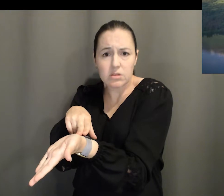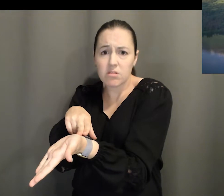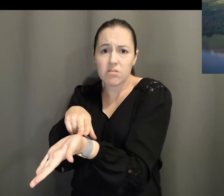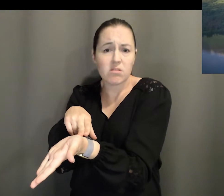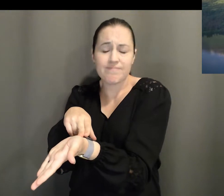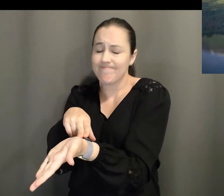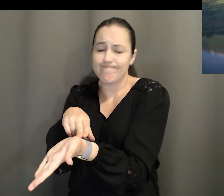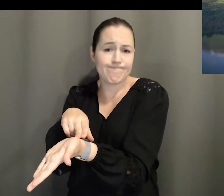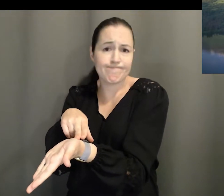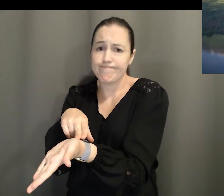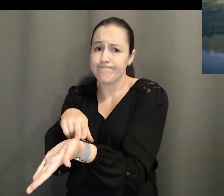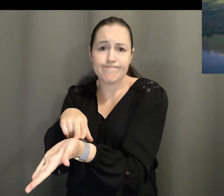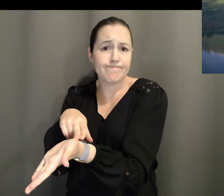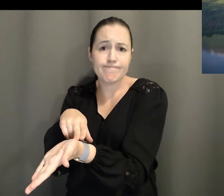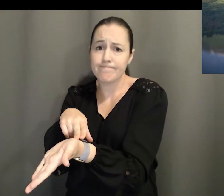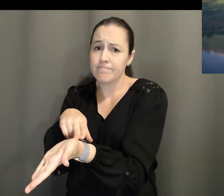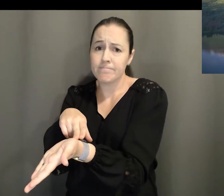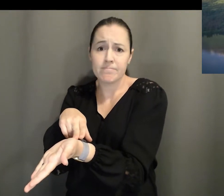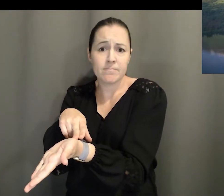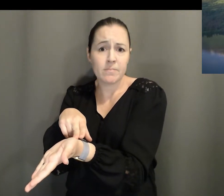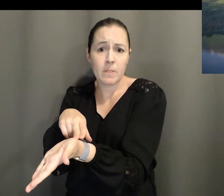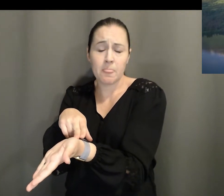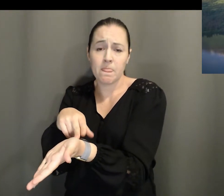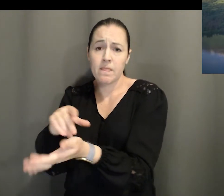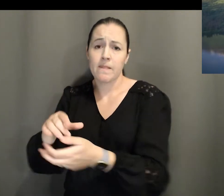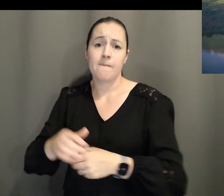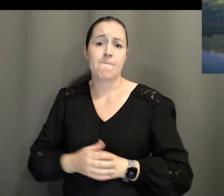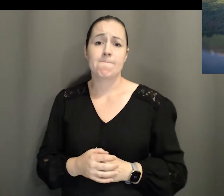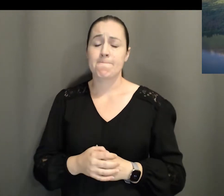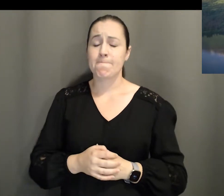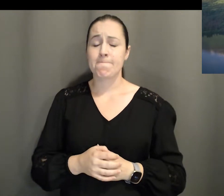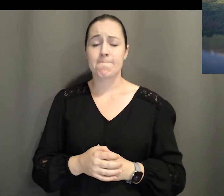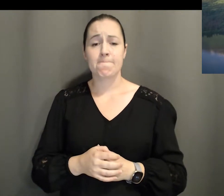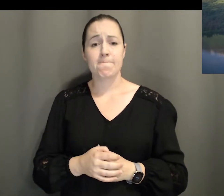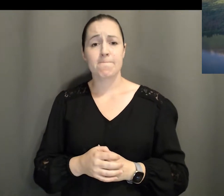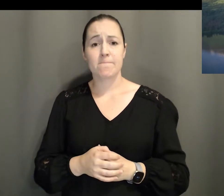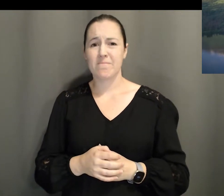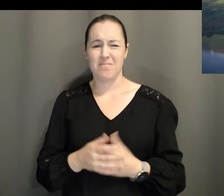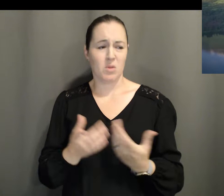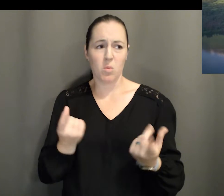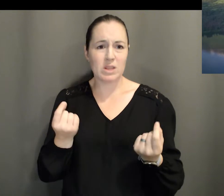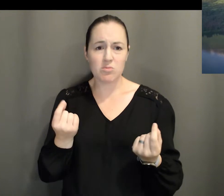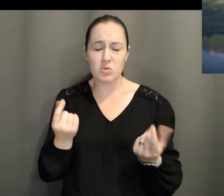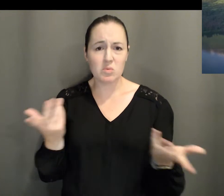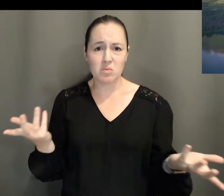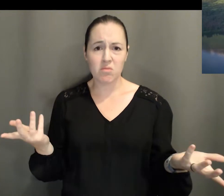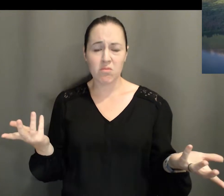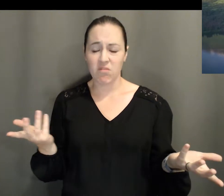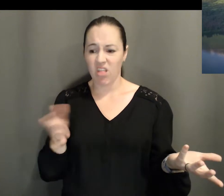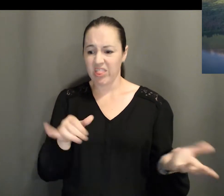pulse. And they just shake their head.